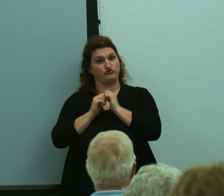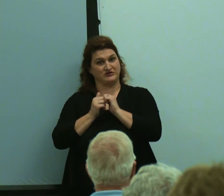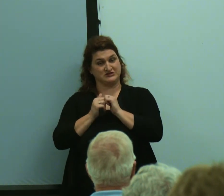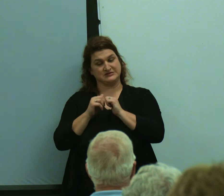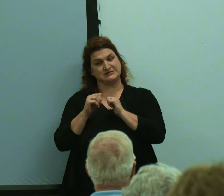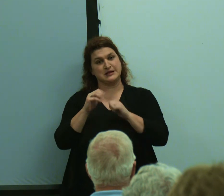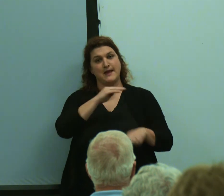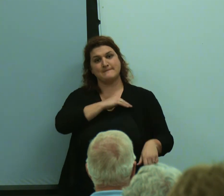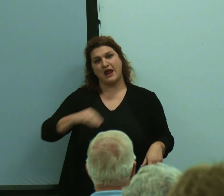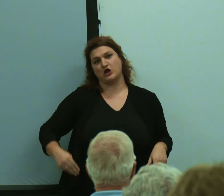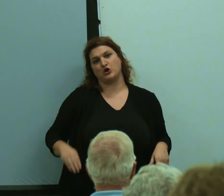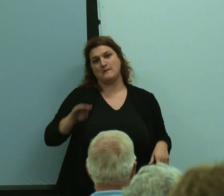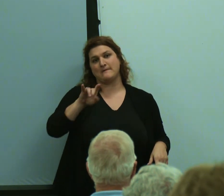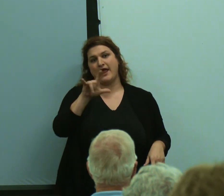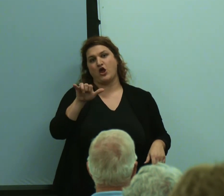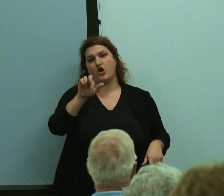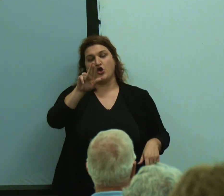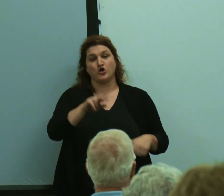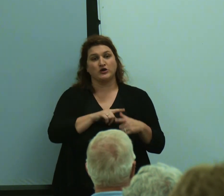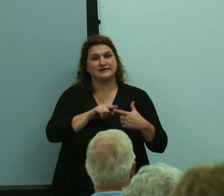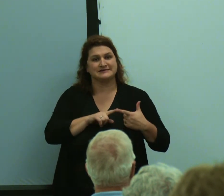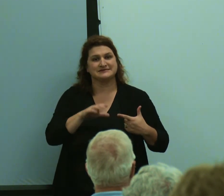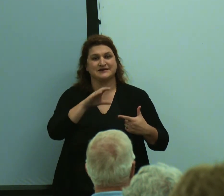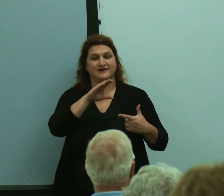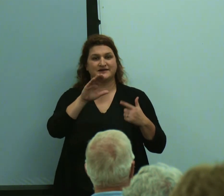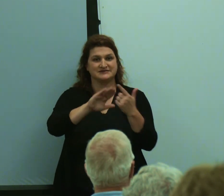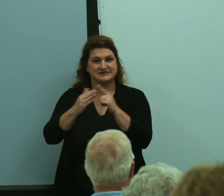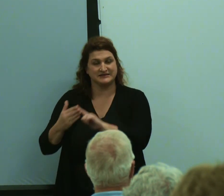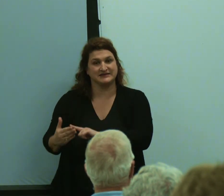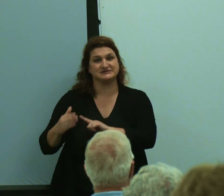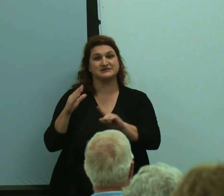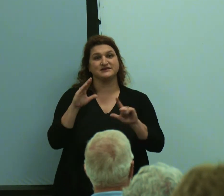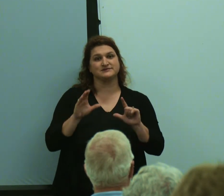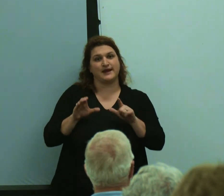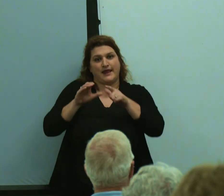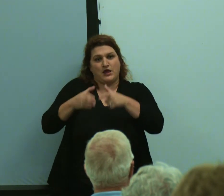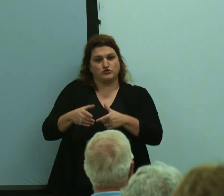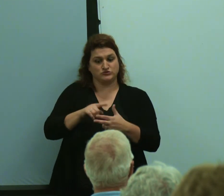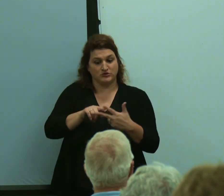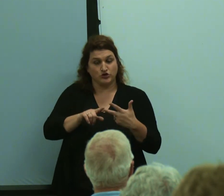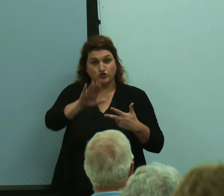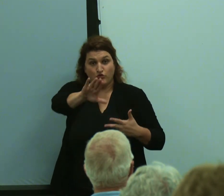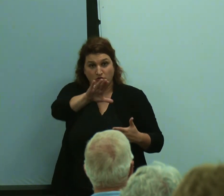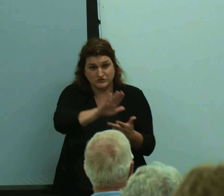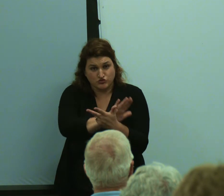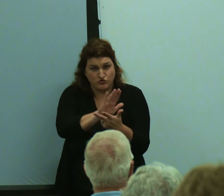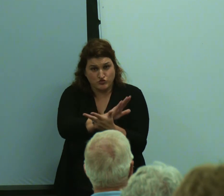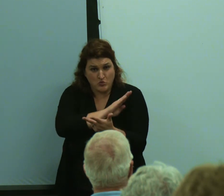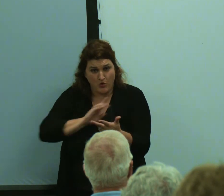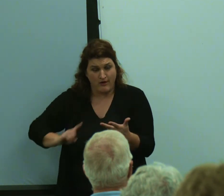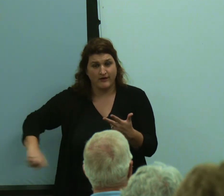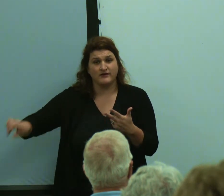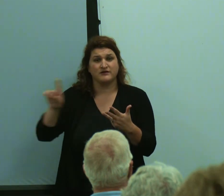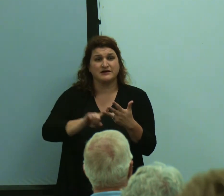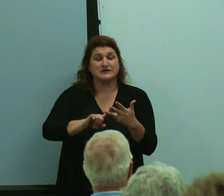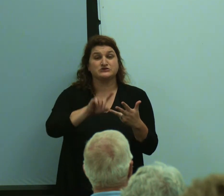city councils, your school boards, there's a state